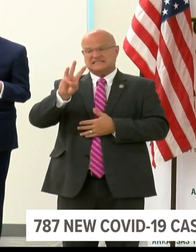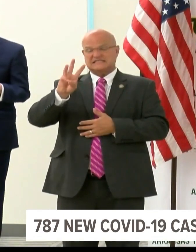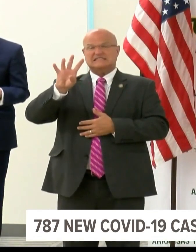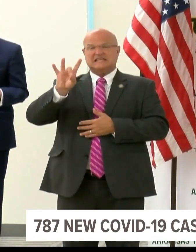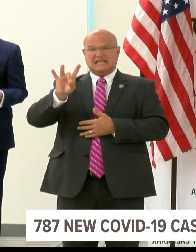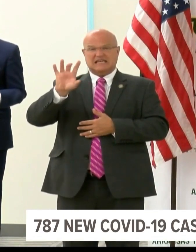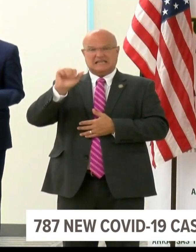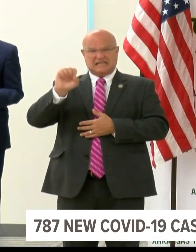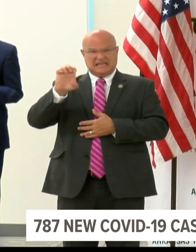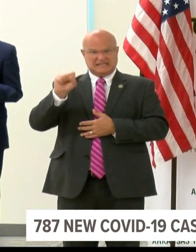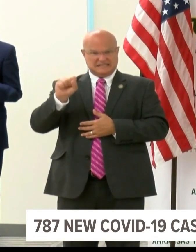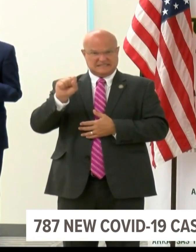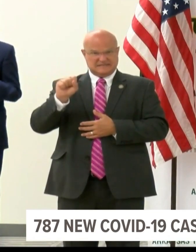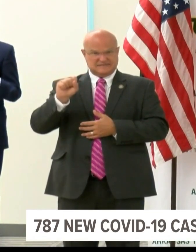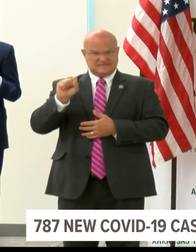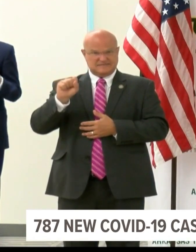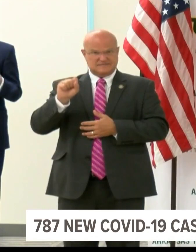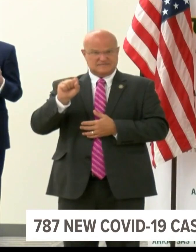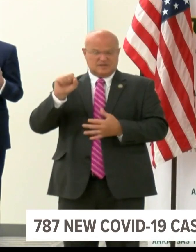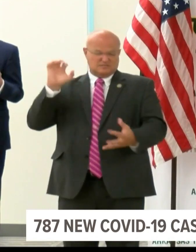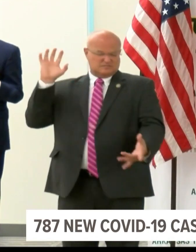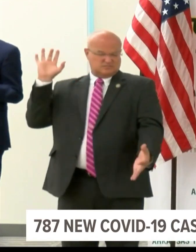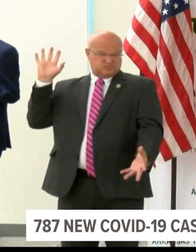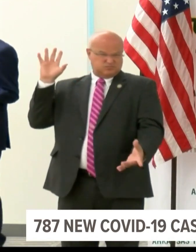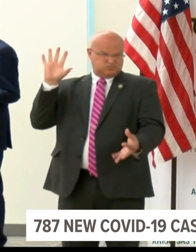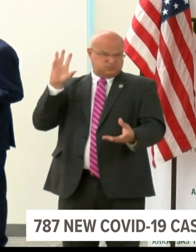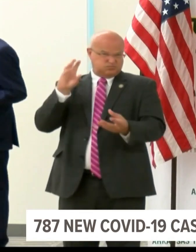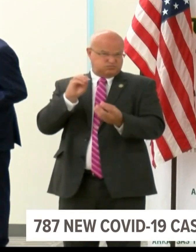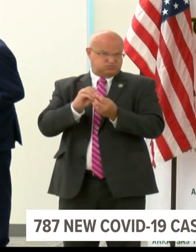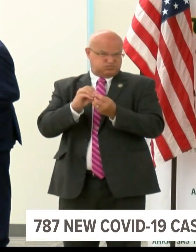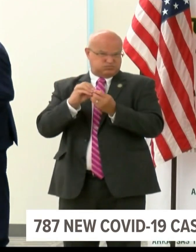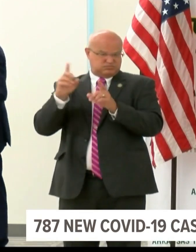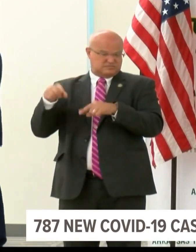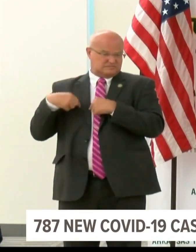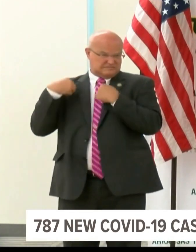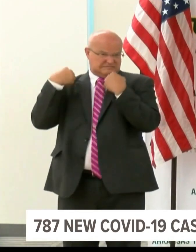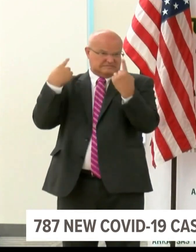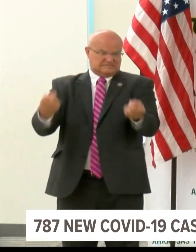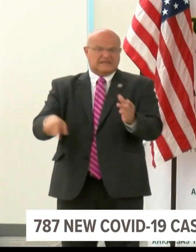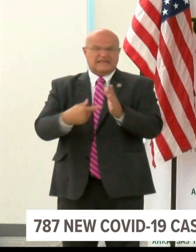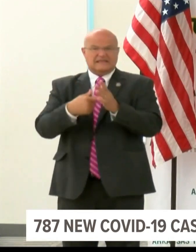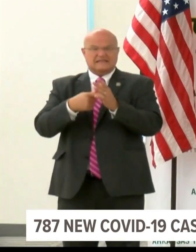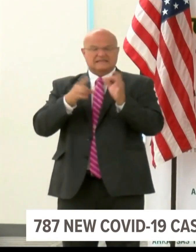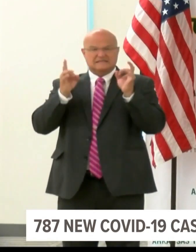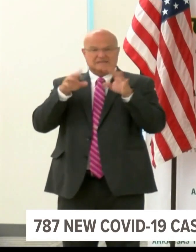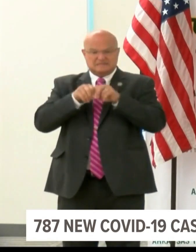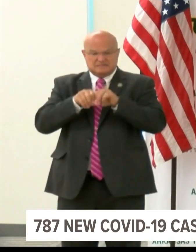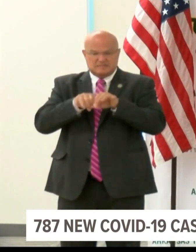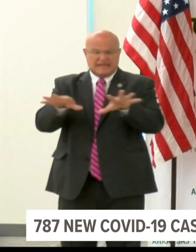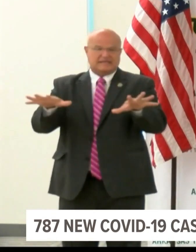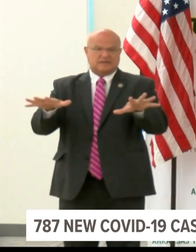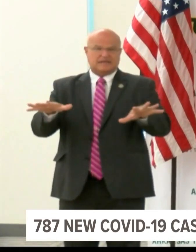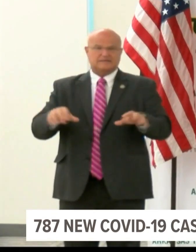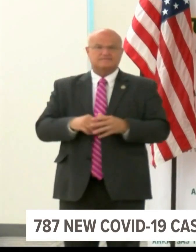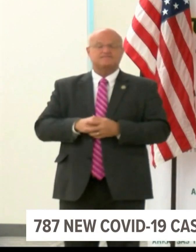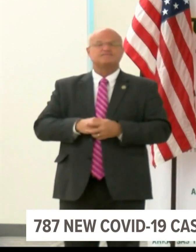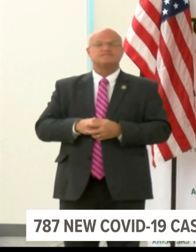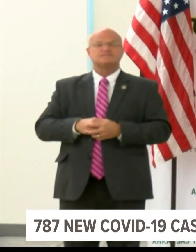40,968 cases cumulative over the time of this pandemic.